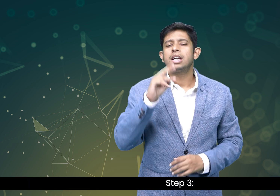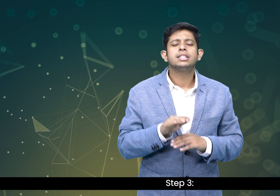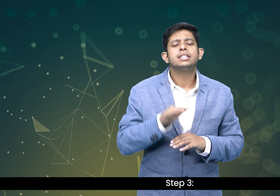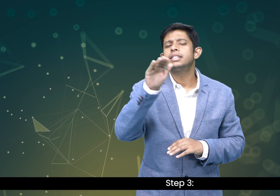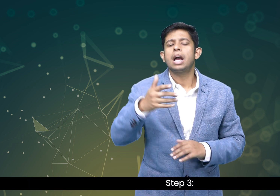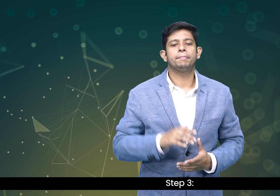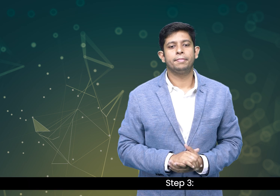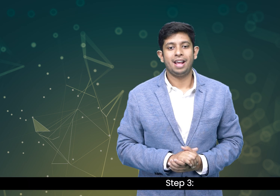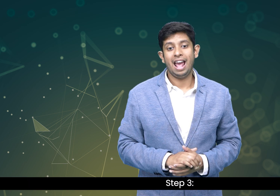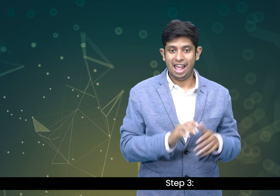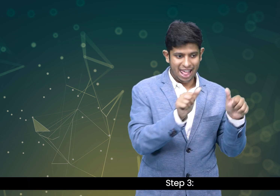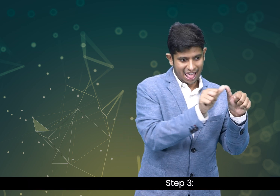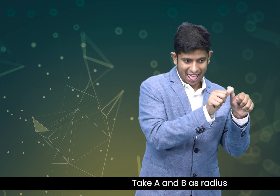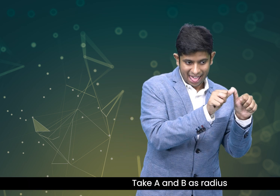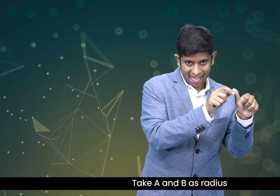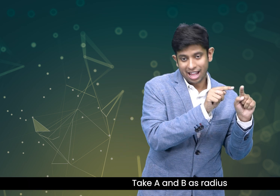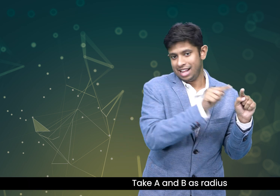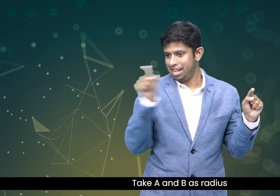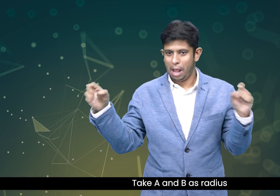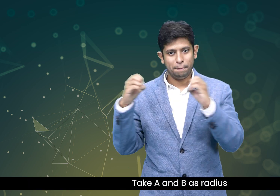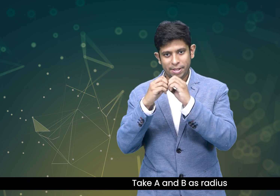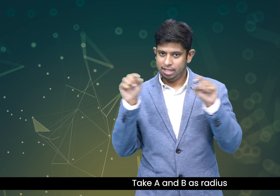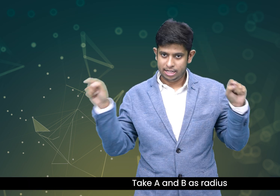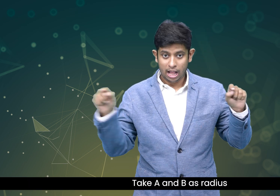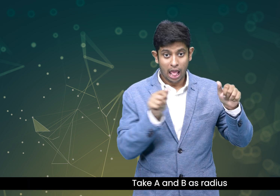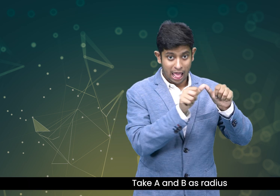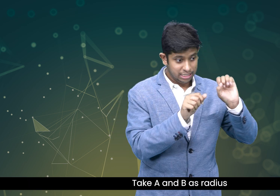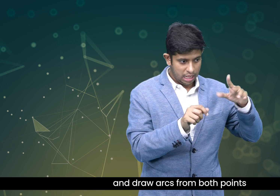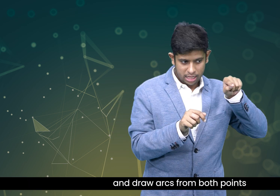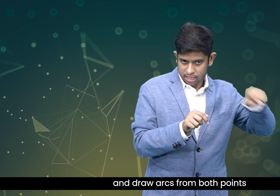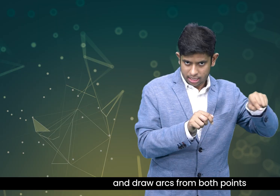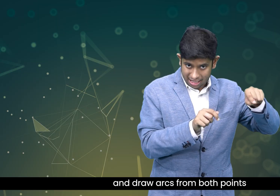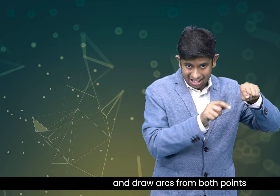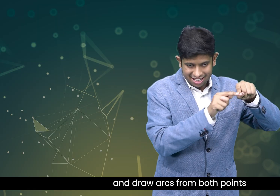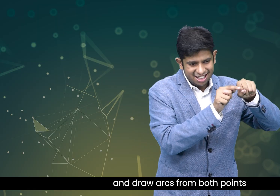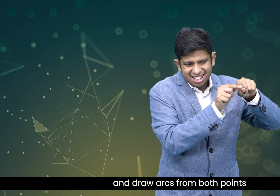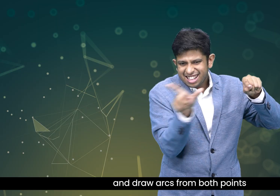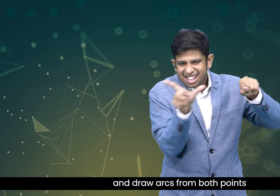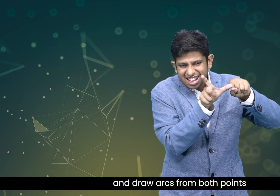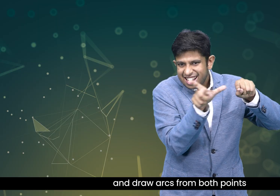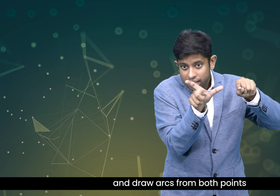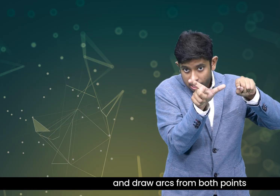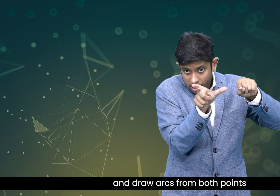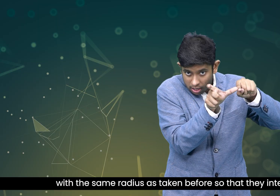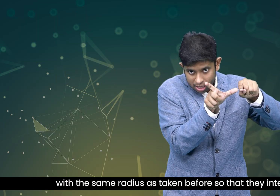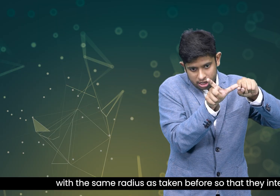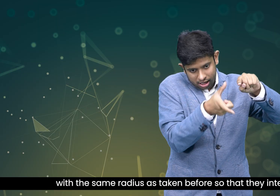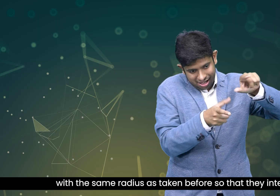Step 3. Take A and B as radius and draw arcs from both points with the same